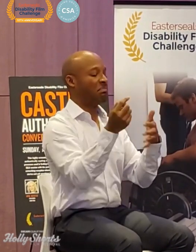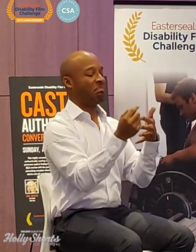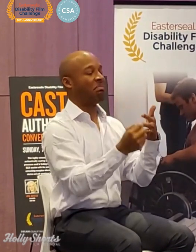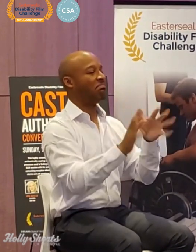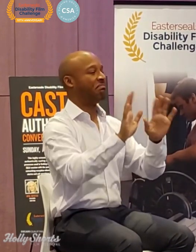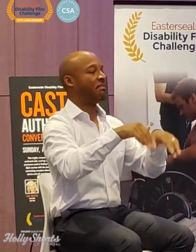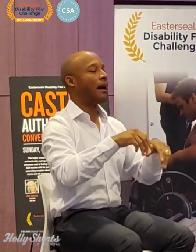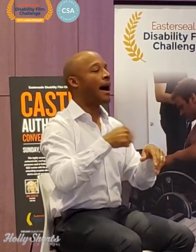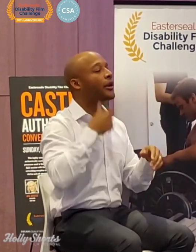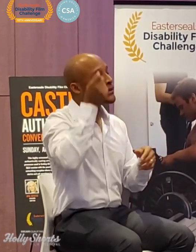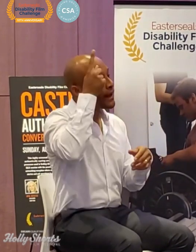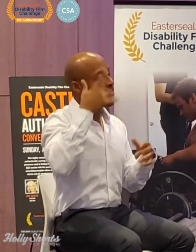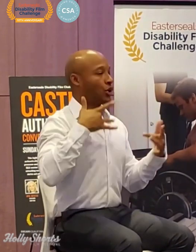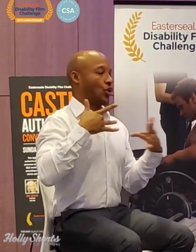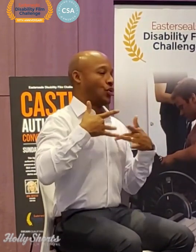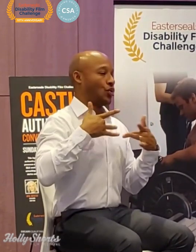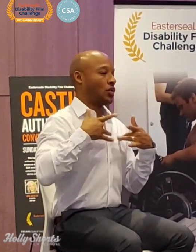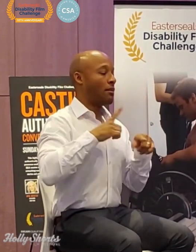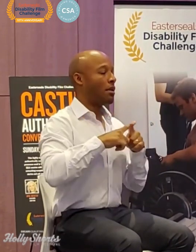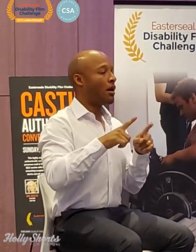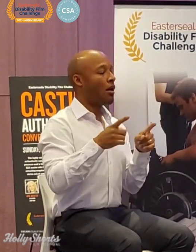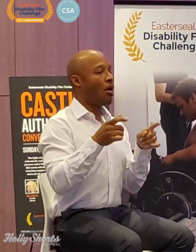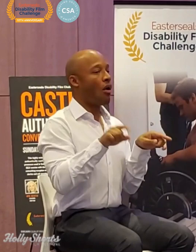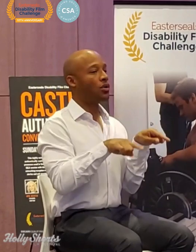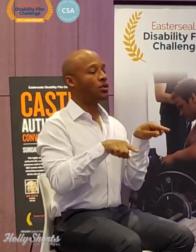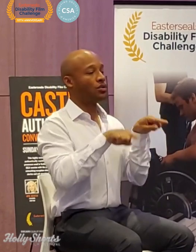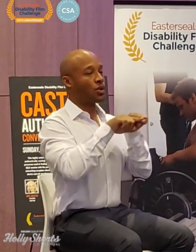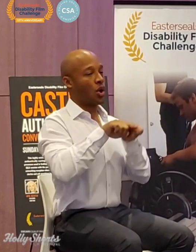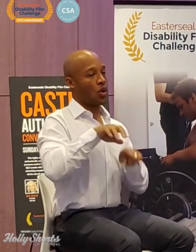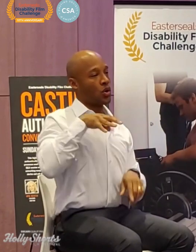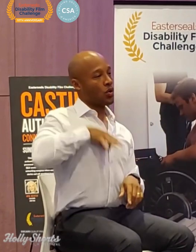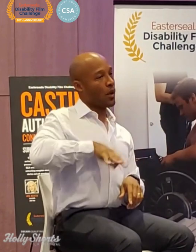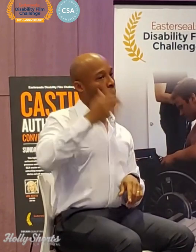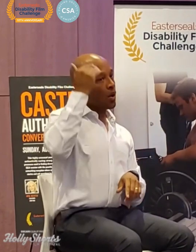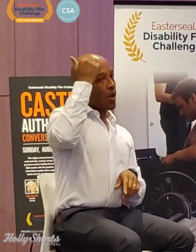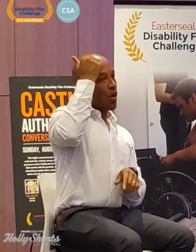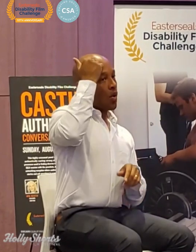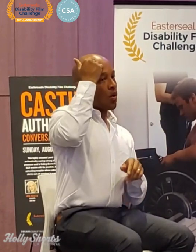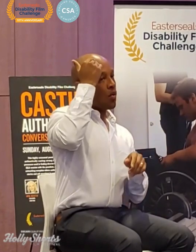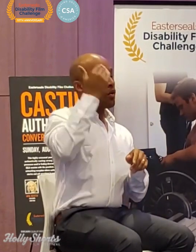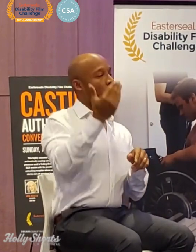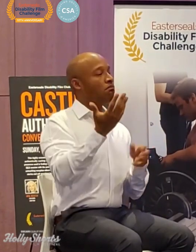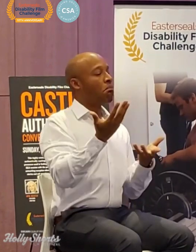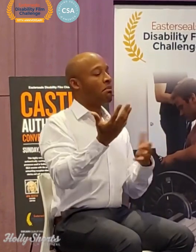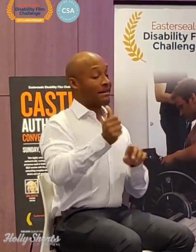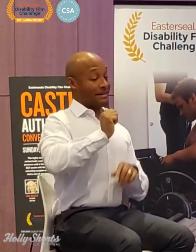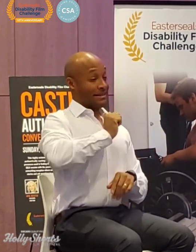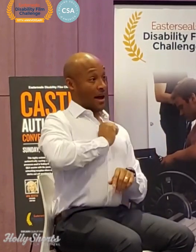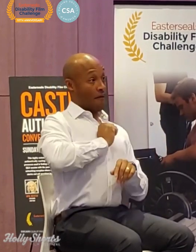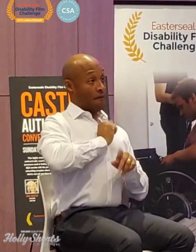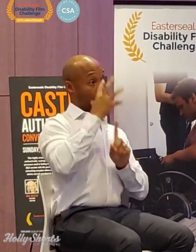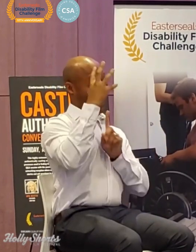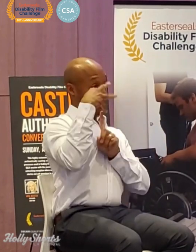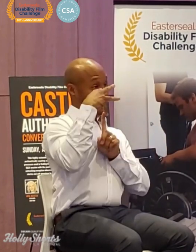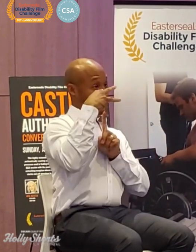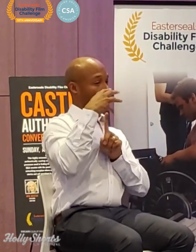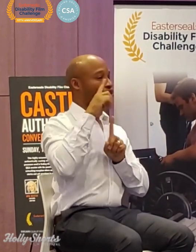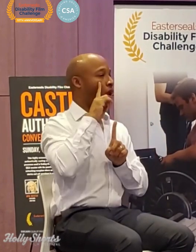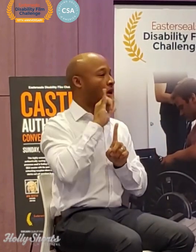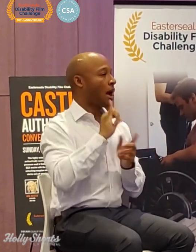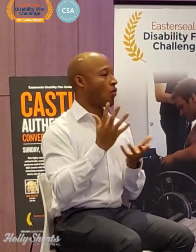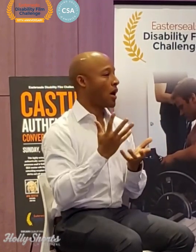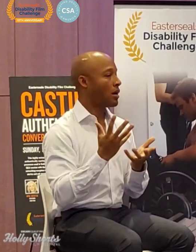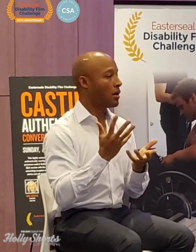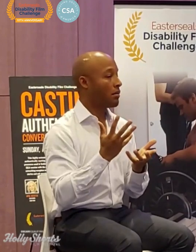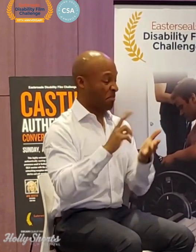it's useful to know what the baseline is for self-tapes. I'm not talking about stuff that looks like an old Hollywood screen test.